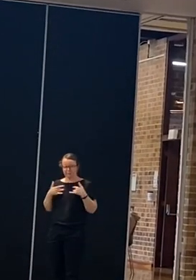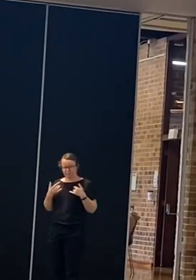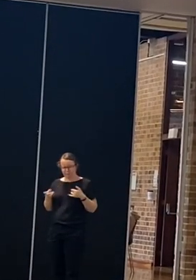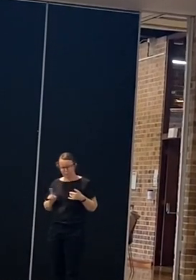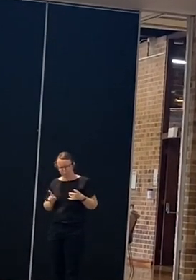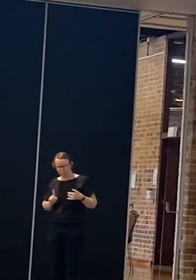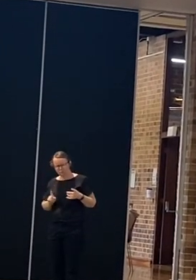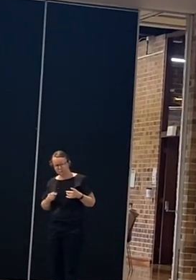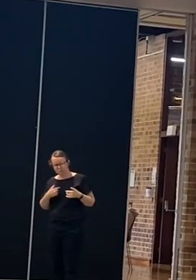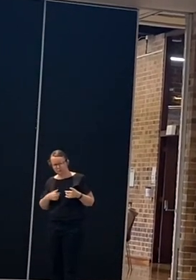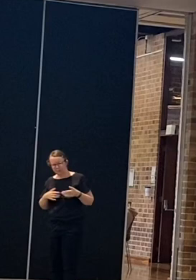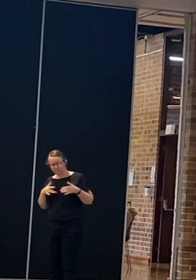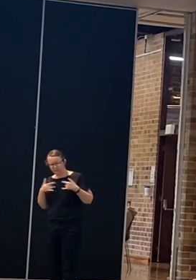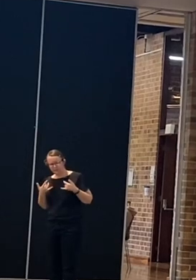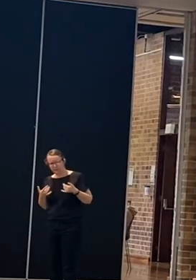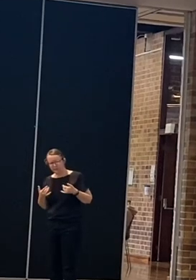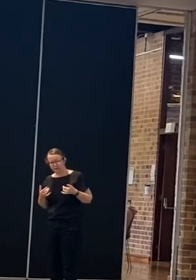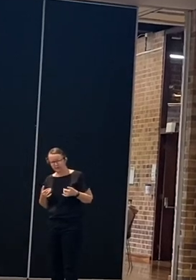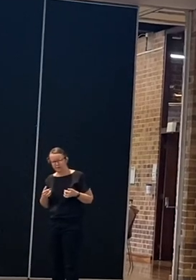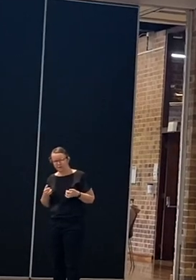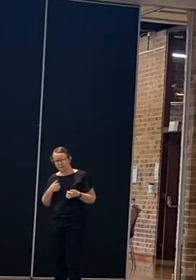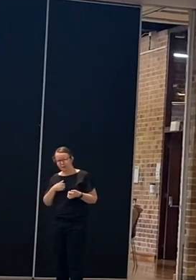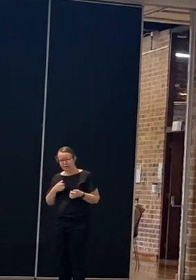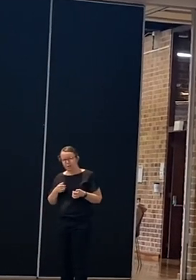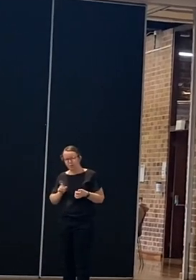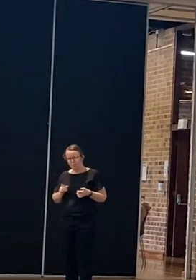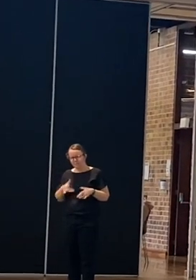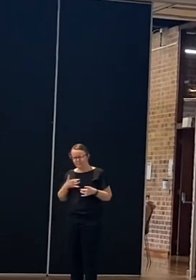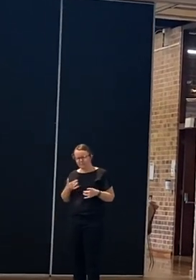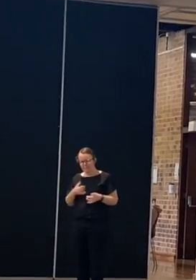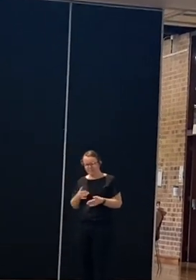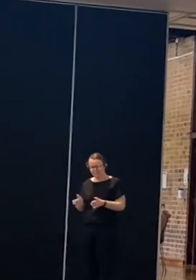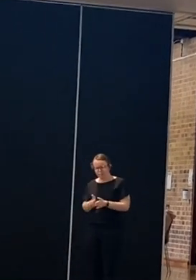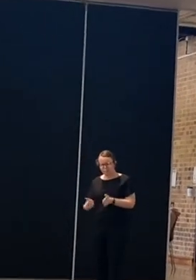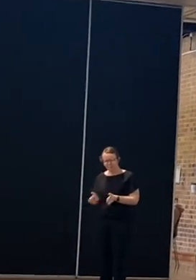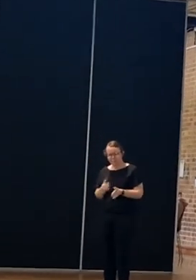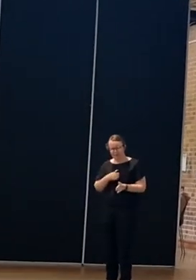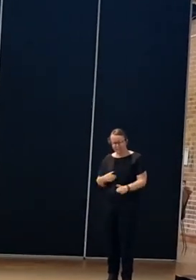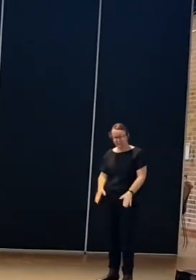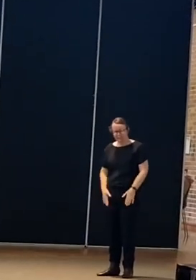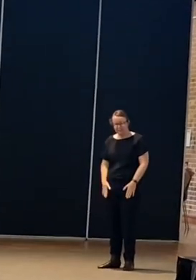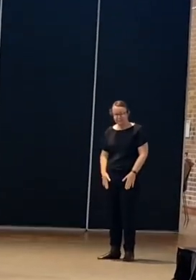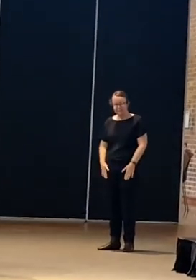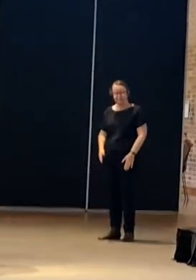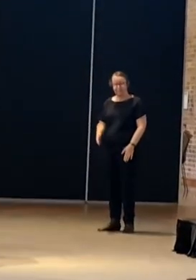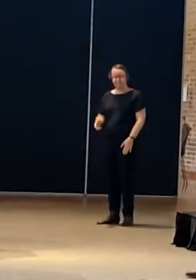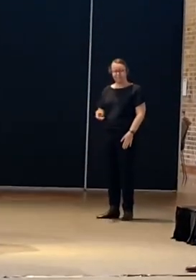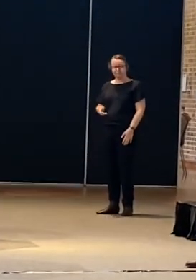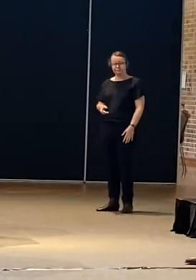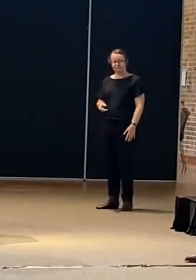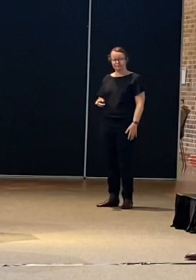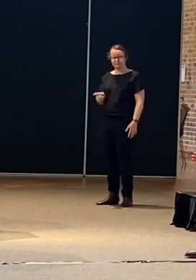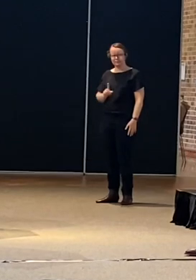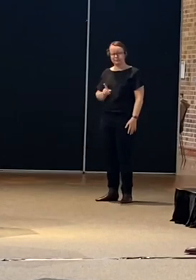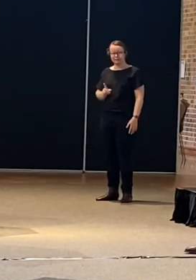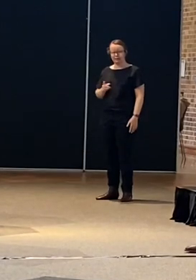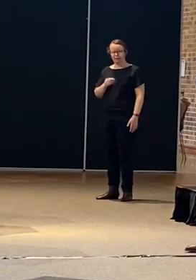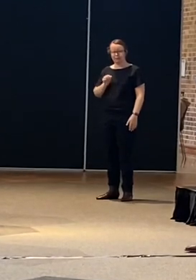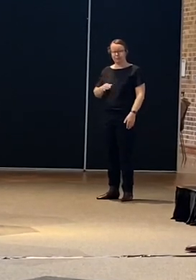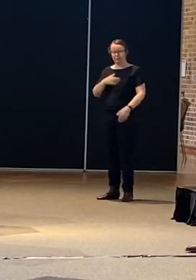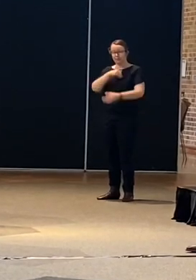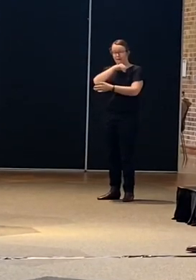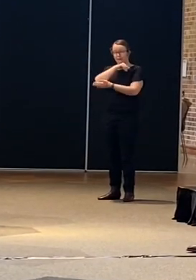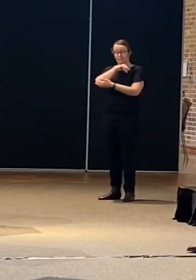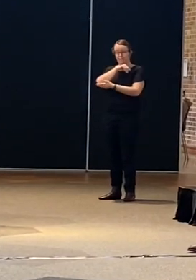feeling, and I want the sensation of the feeling between my legs and my groin, whacking my legs together. So now, I put my